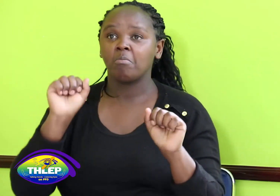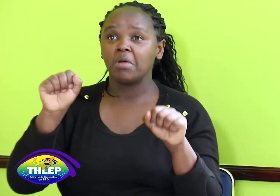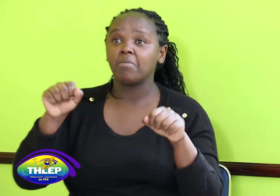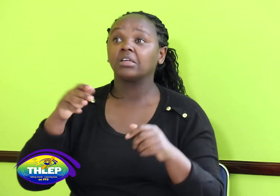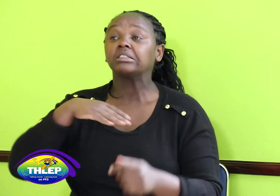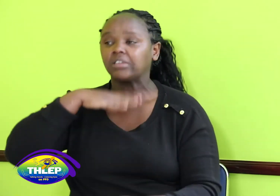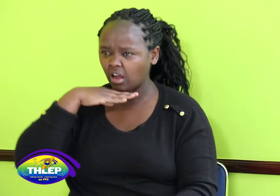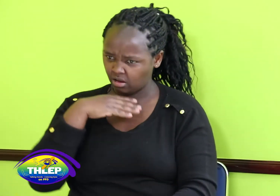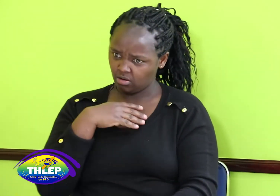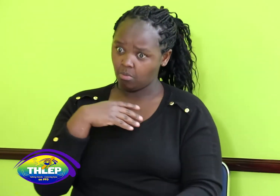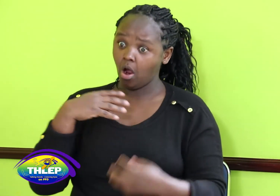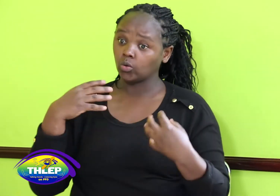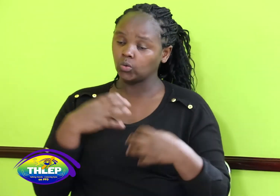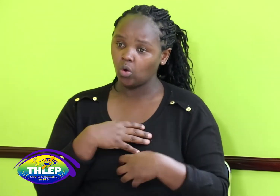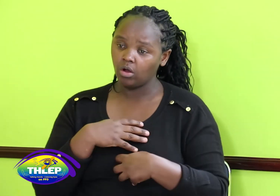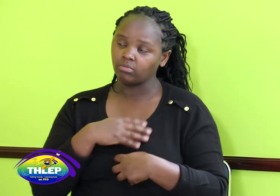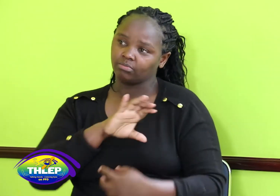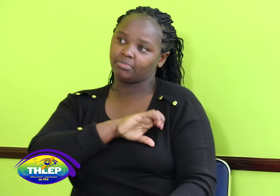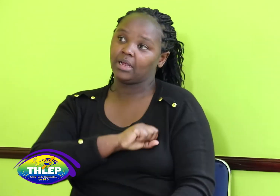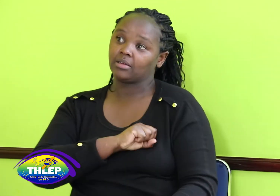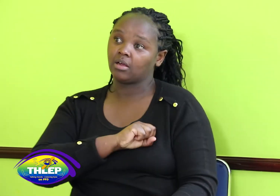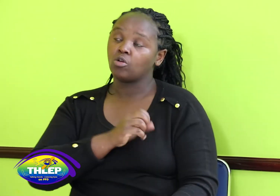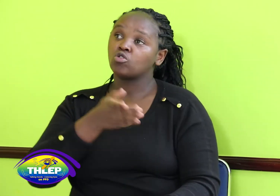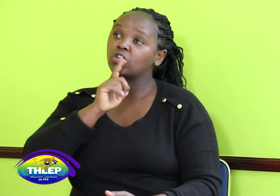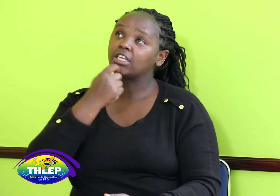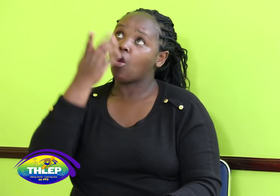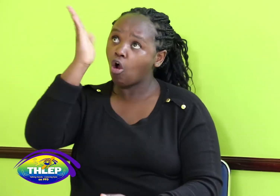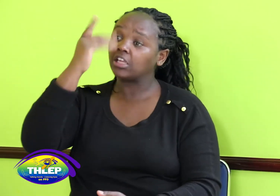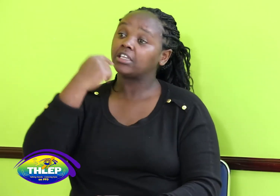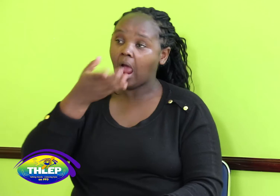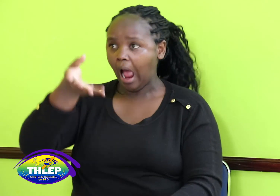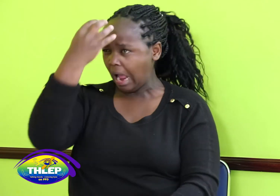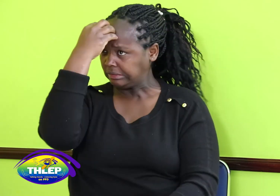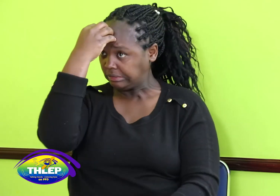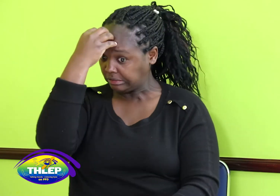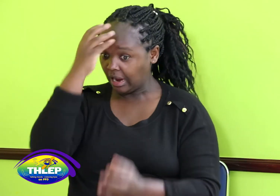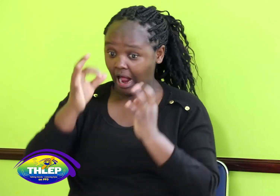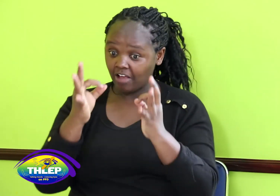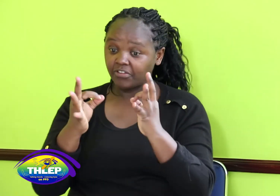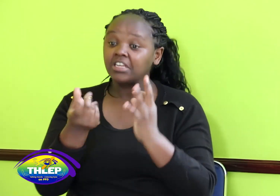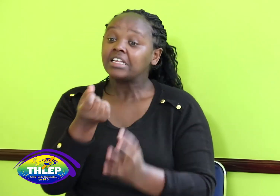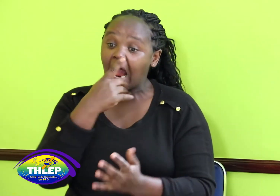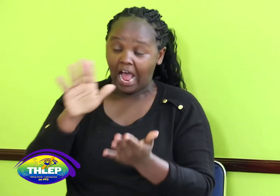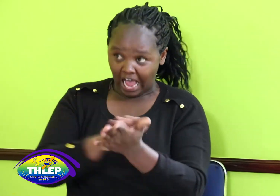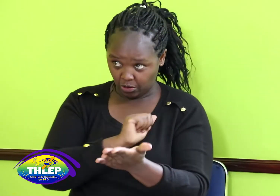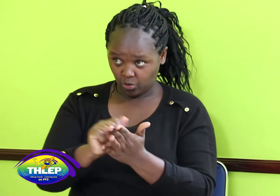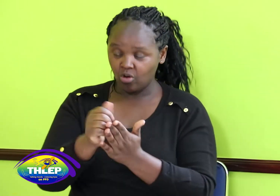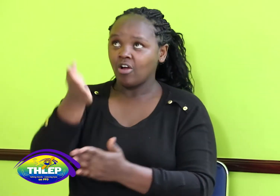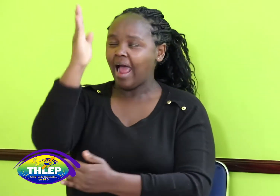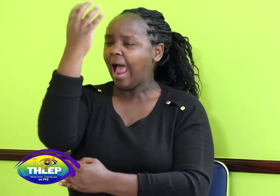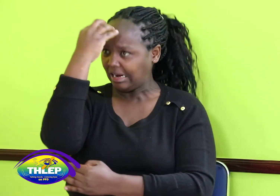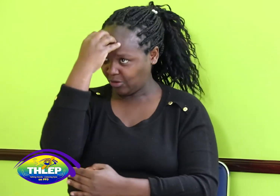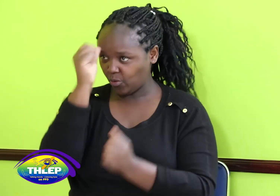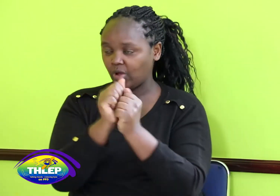to abort because my sister came and told me, no, you can't do that. So I was just patient because she told me God will be